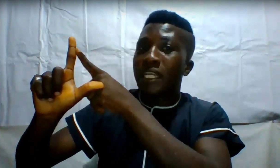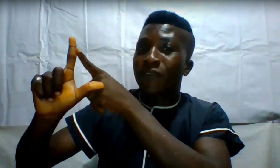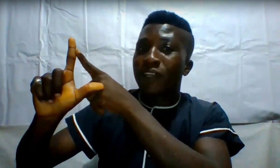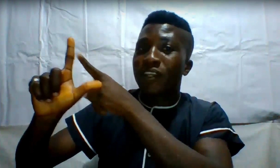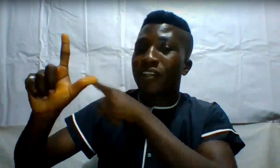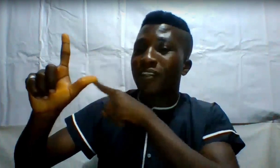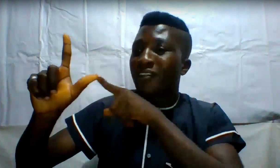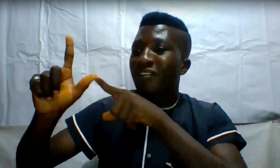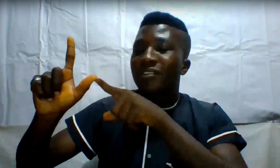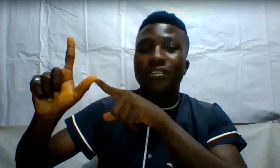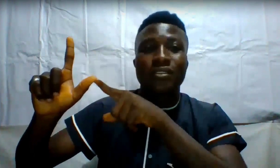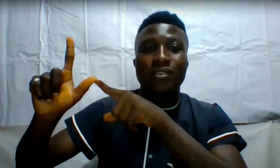thumb.